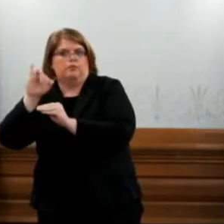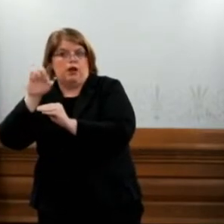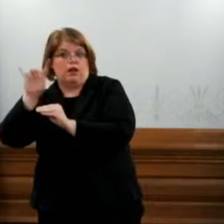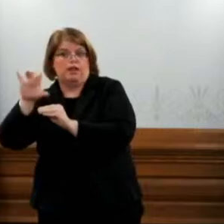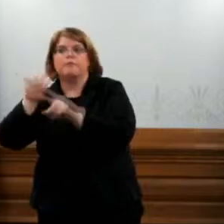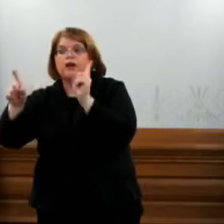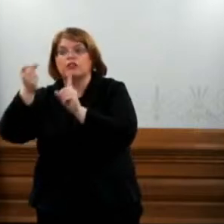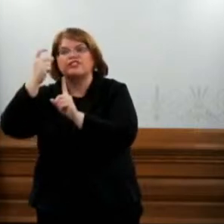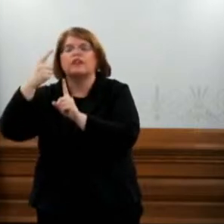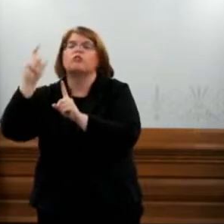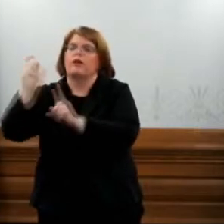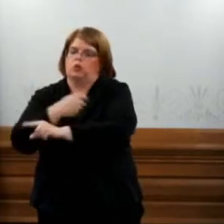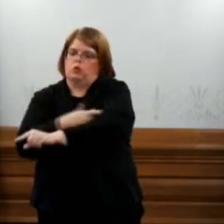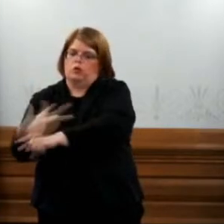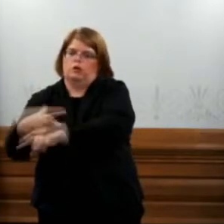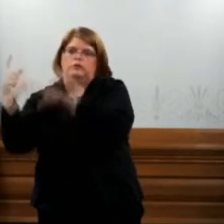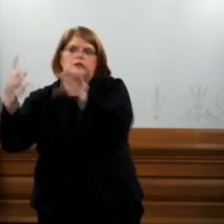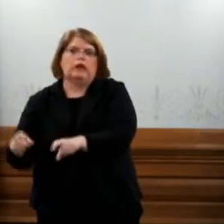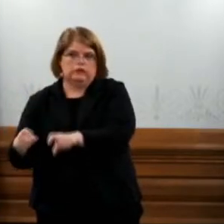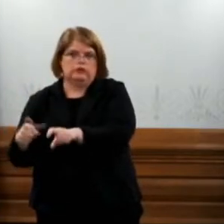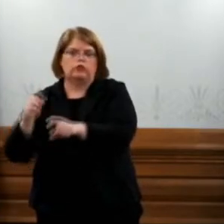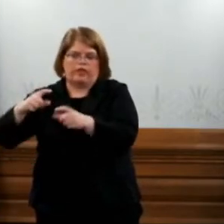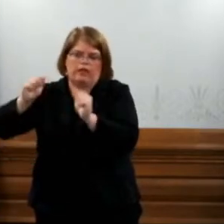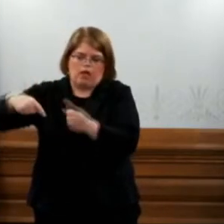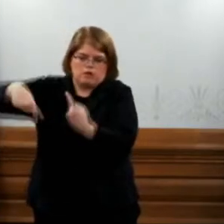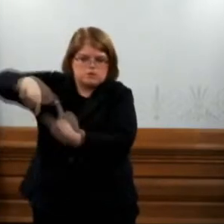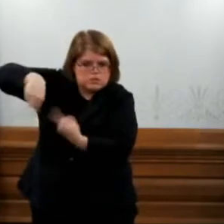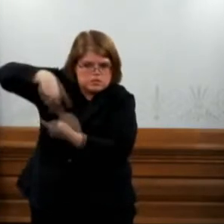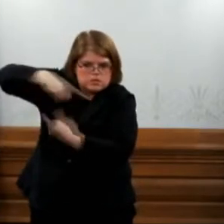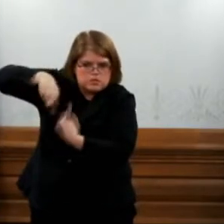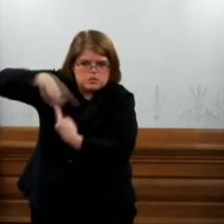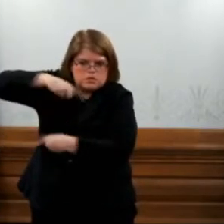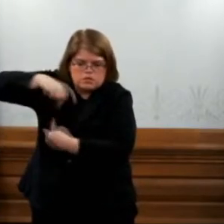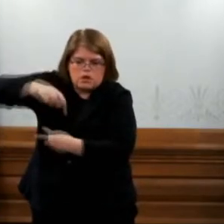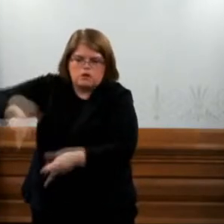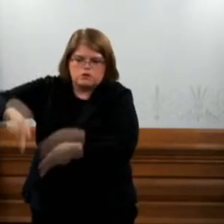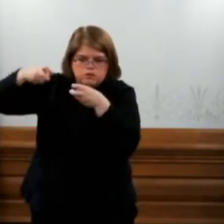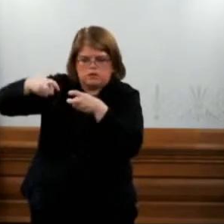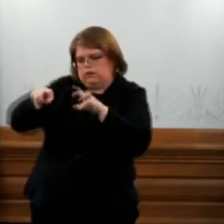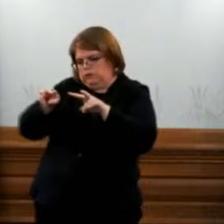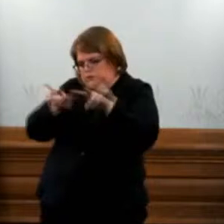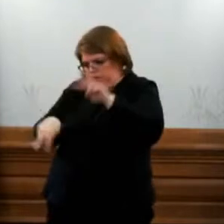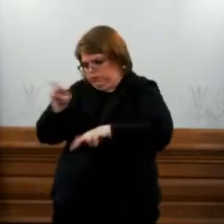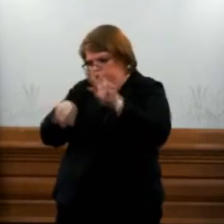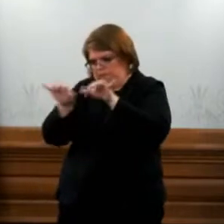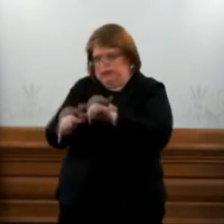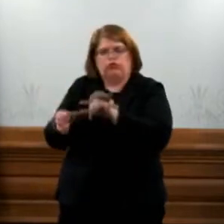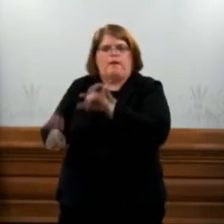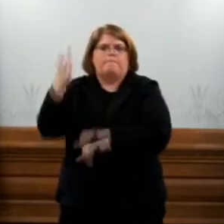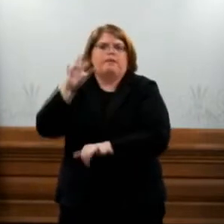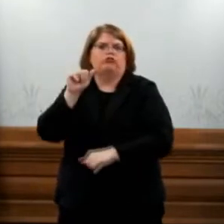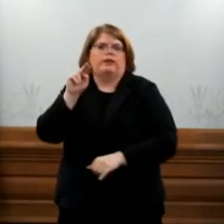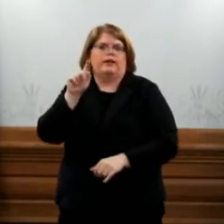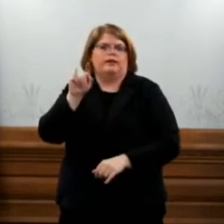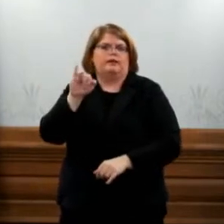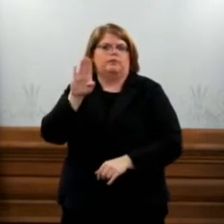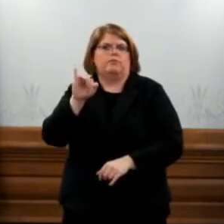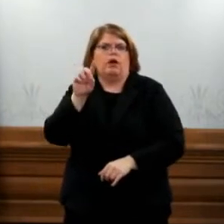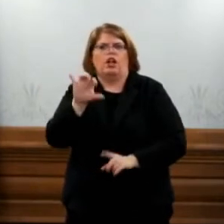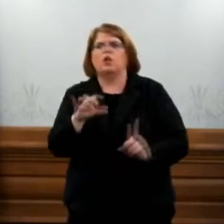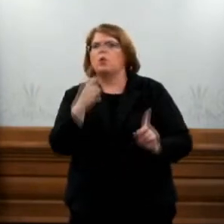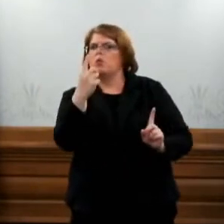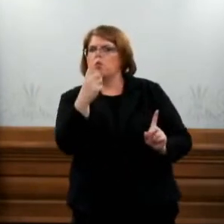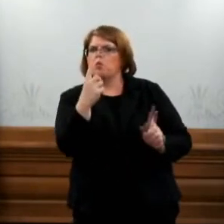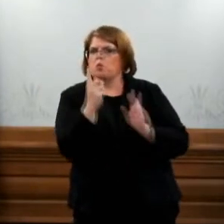have a special test so that they can titrate out, so that they can measure the amount of antibody. To quantify it. Just 1 minute, Martin, and we'll get